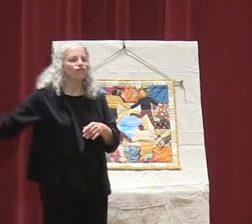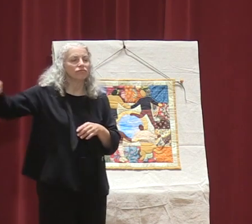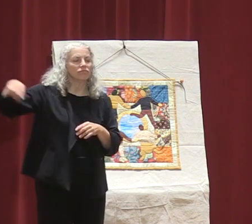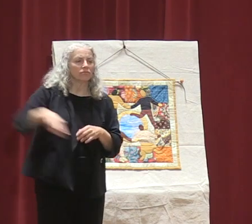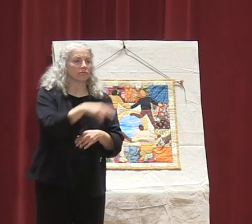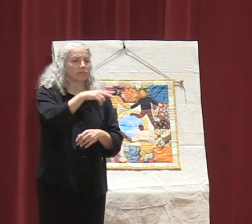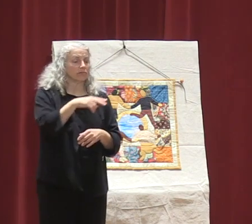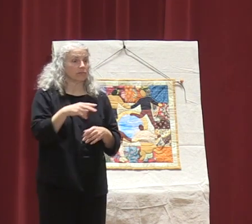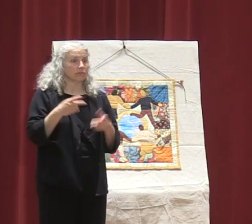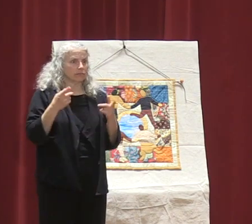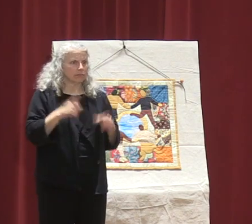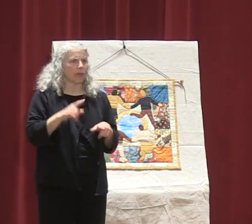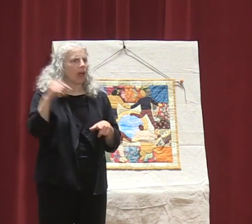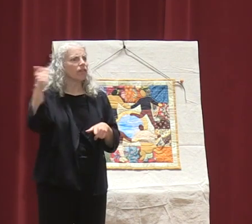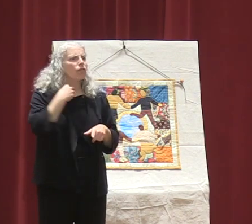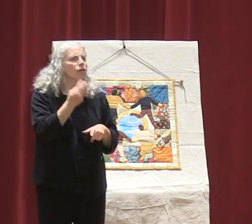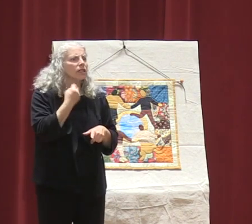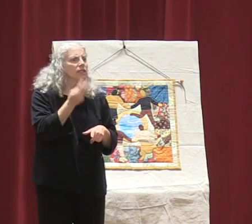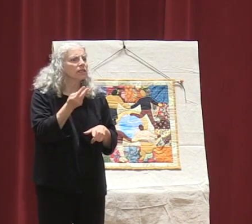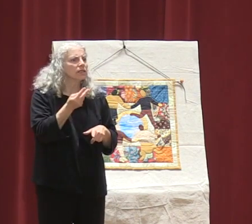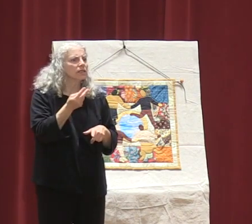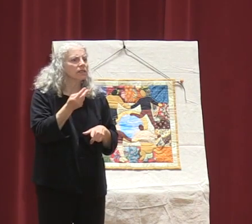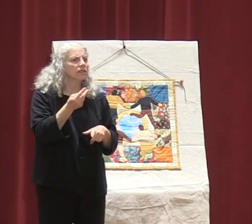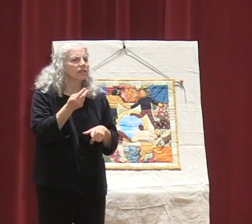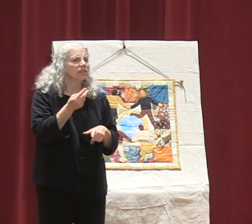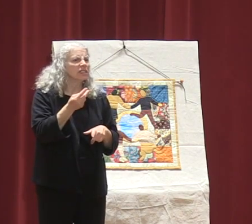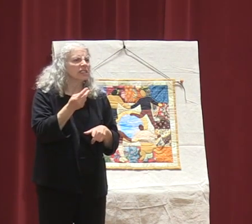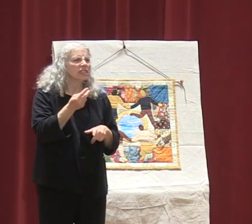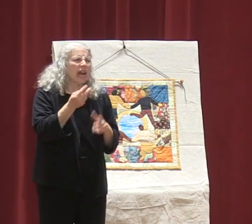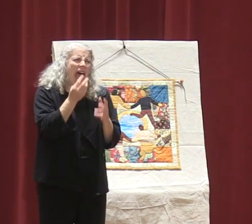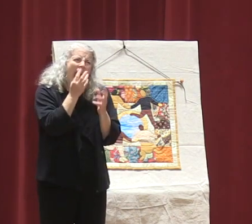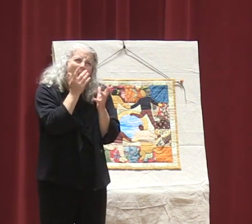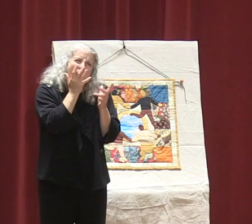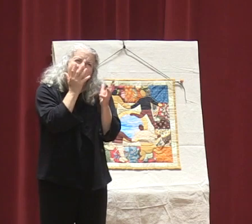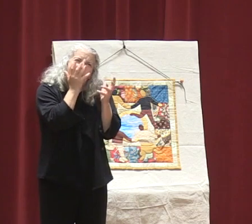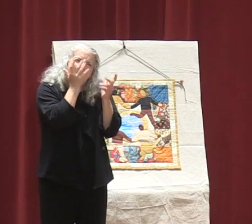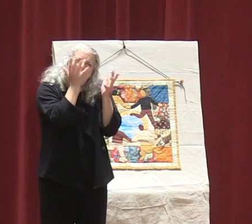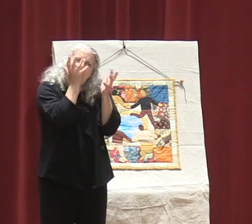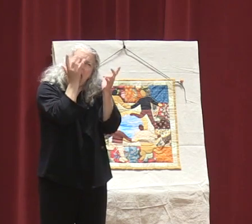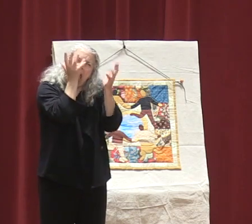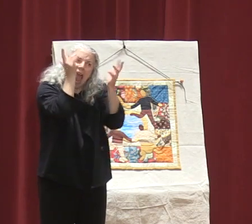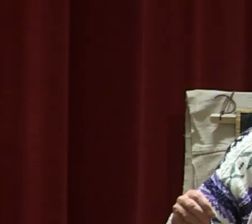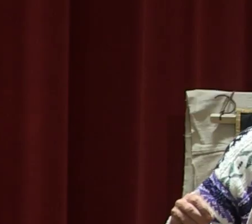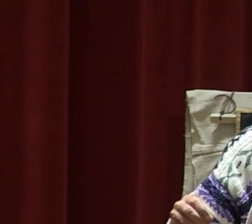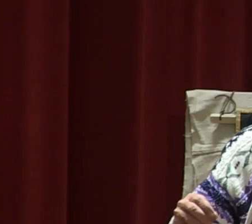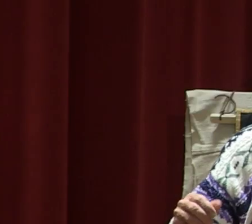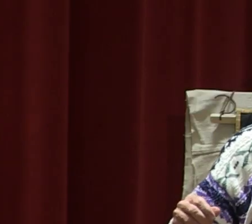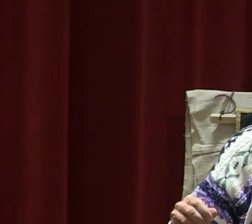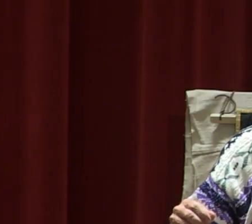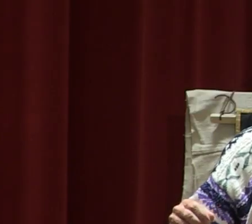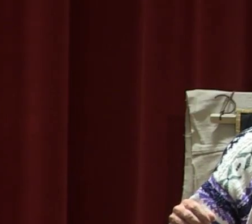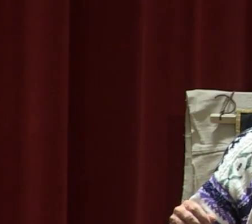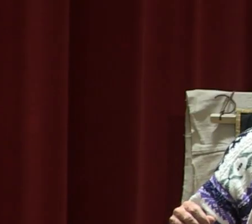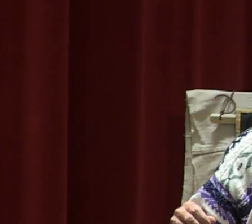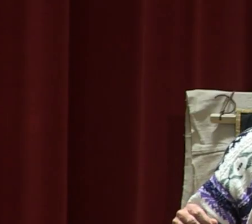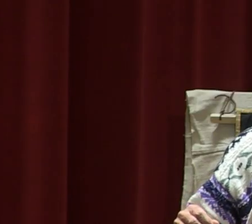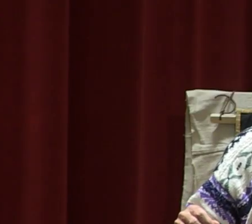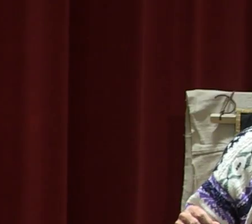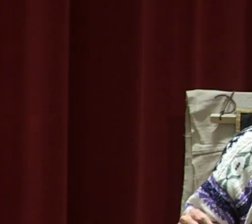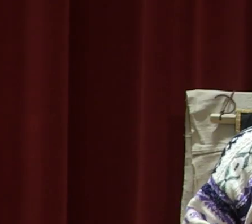A moment later, another voice, a caterwauling screech. "Stevie Mac!